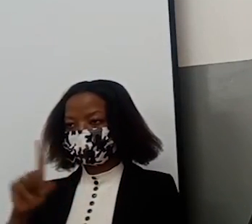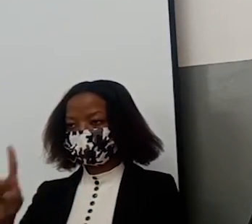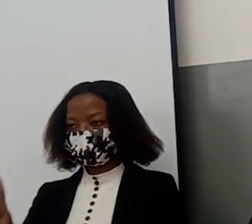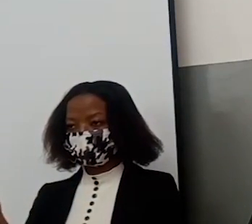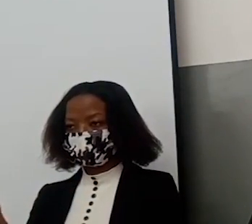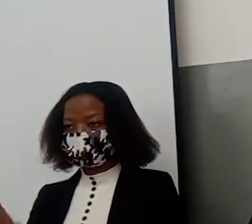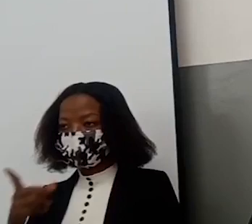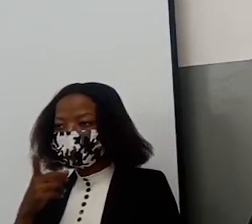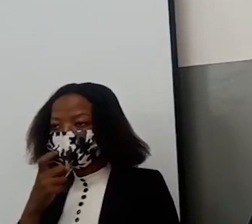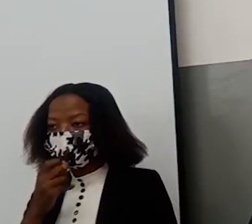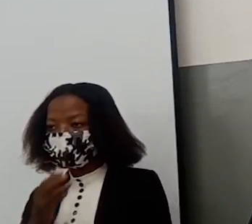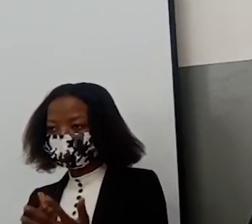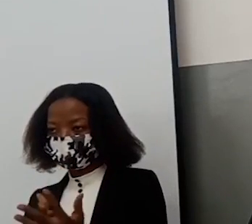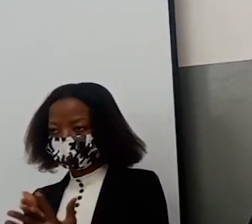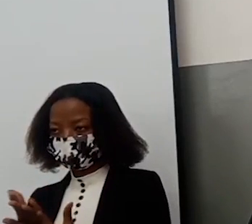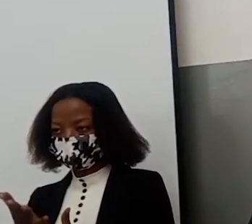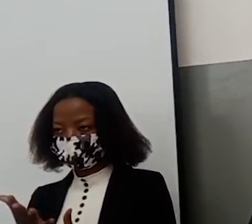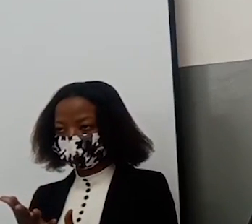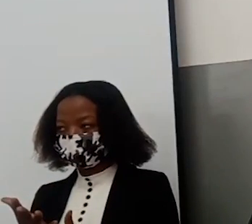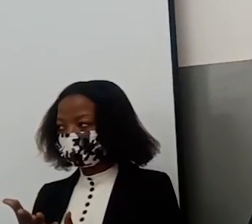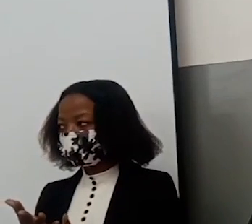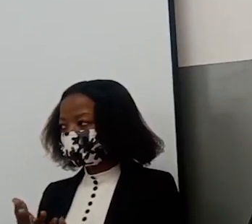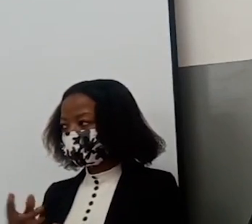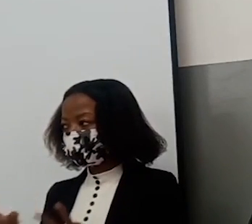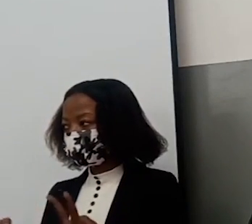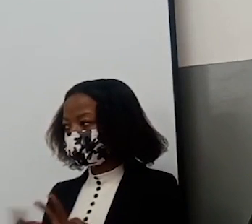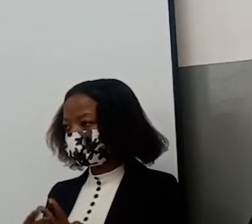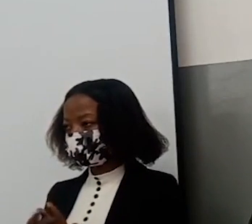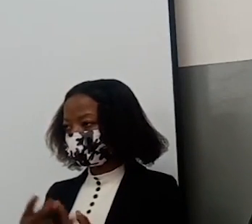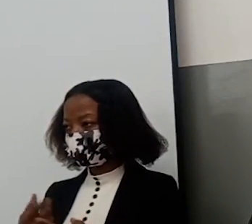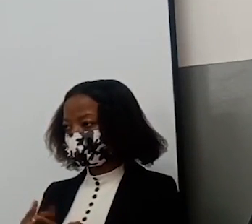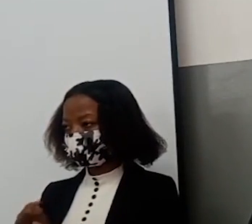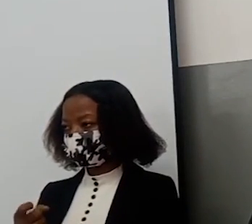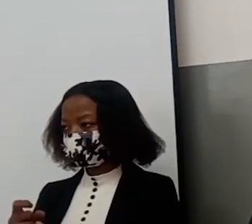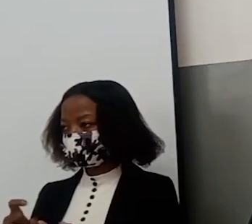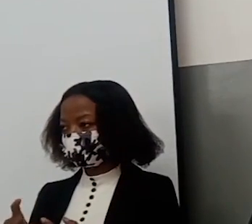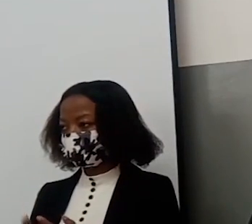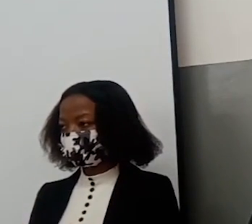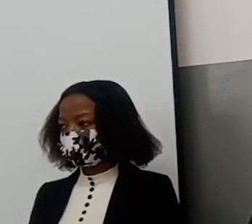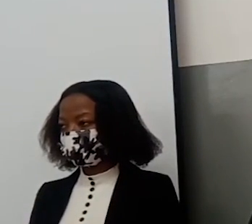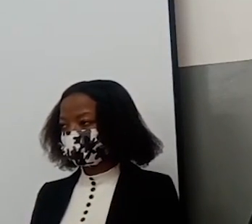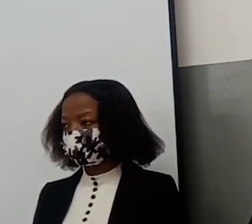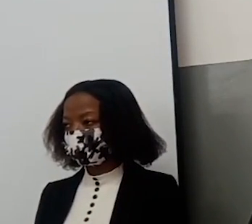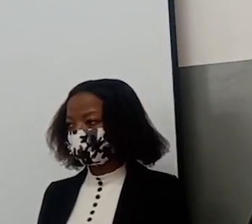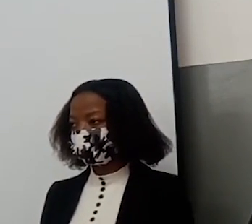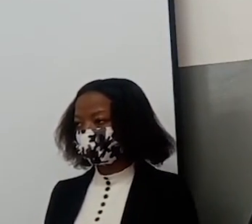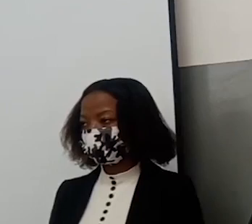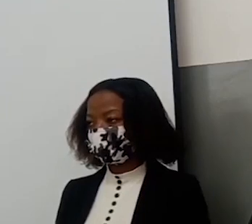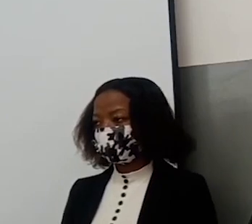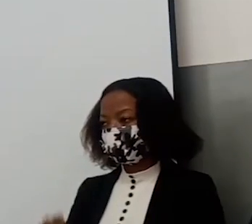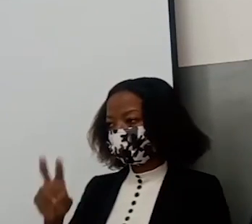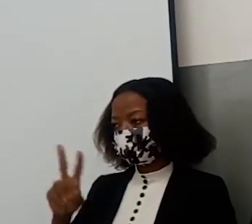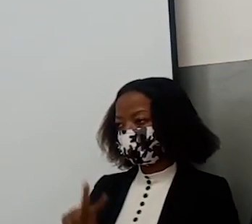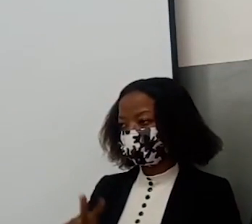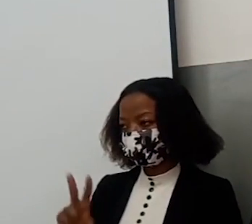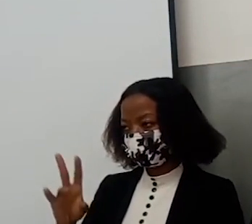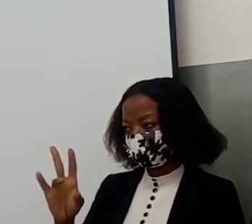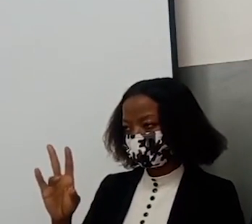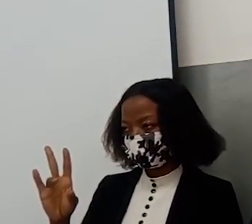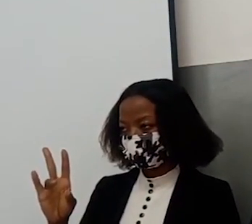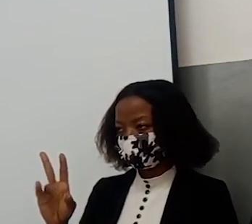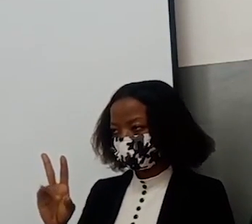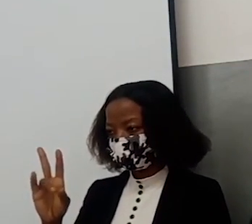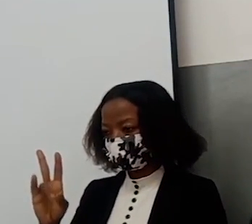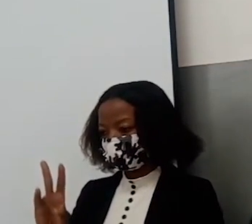16,521 who have gone through quarantine since we started. And for week 27,